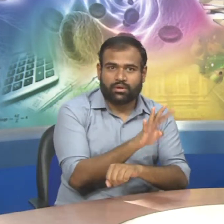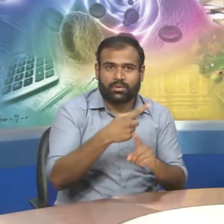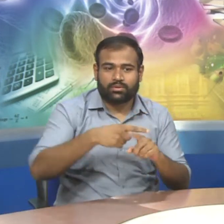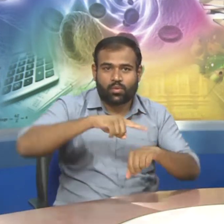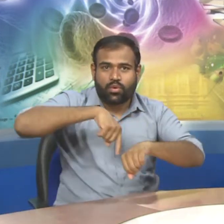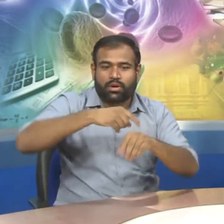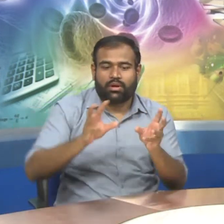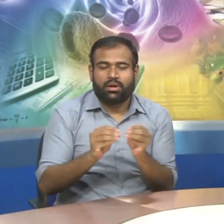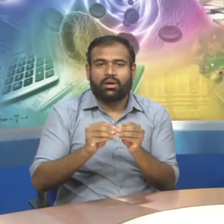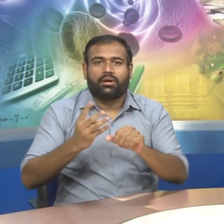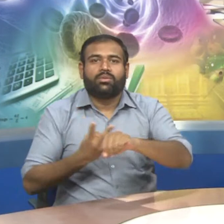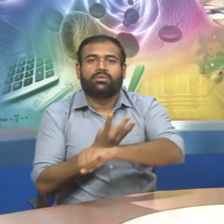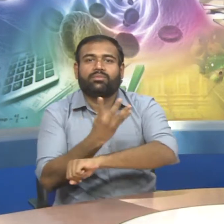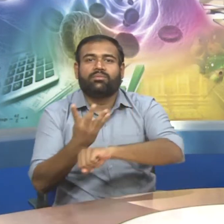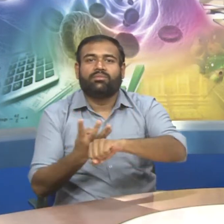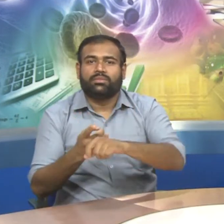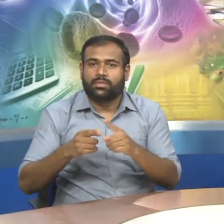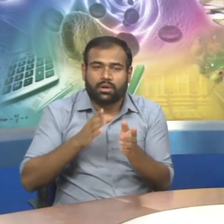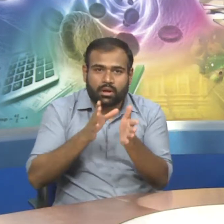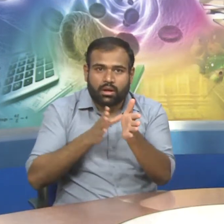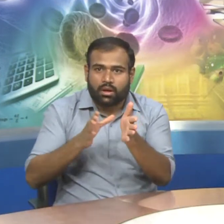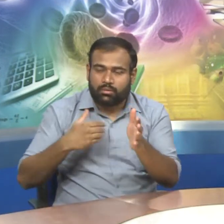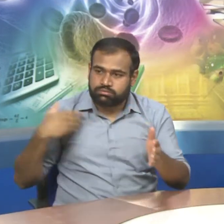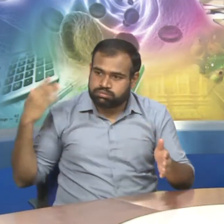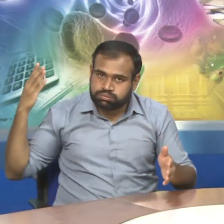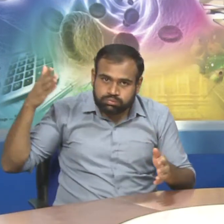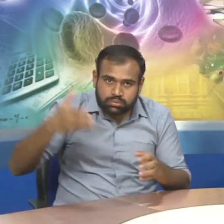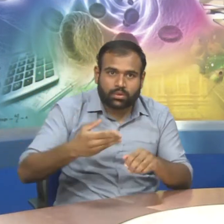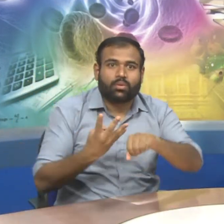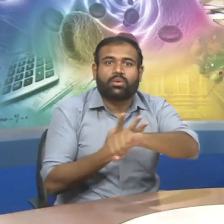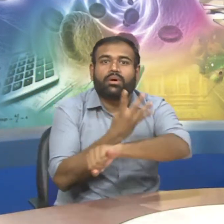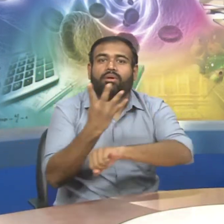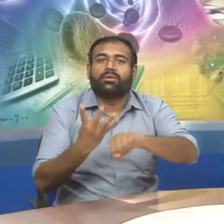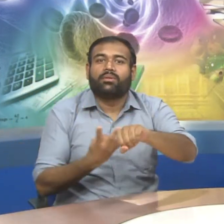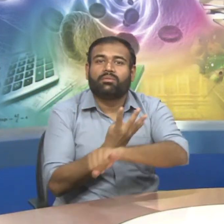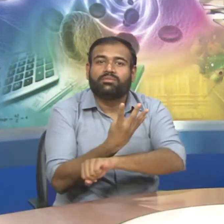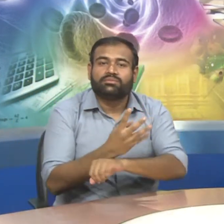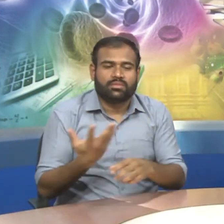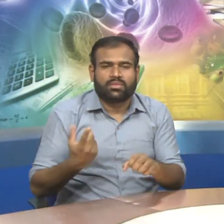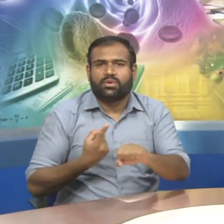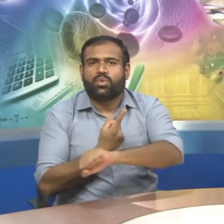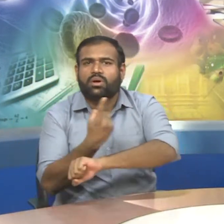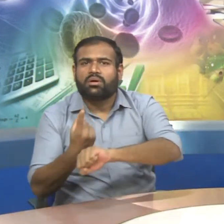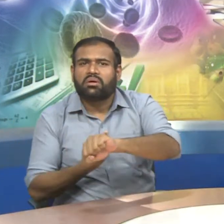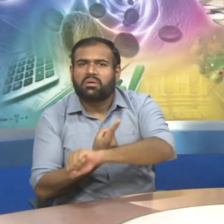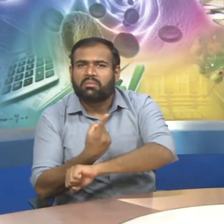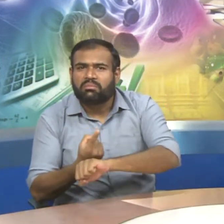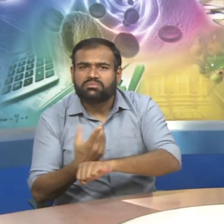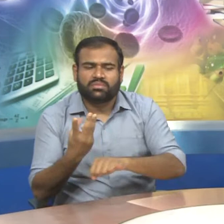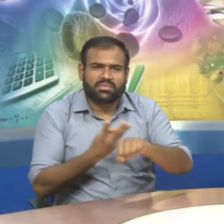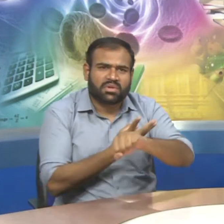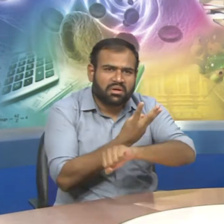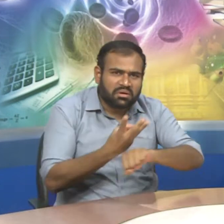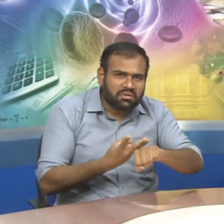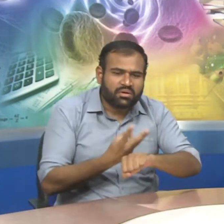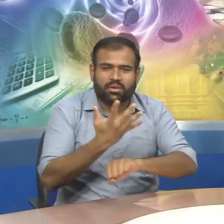hours, it took me 5 hours. I was 4 hours in